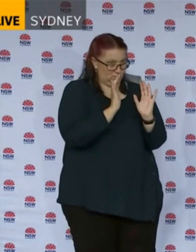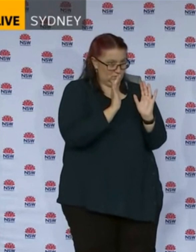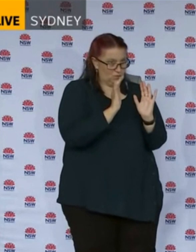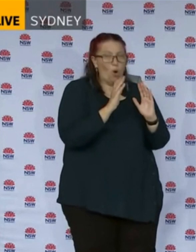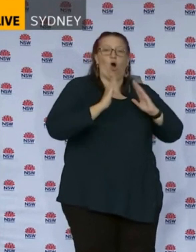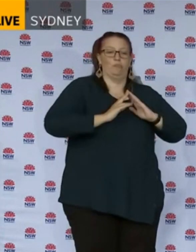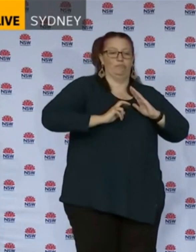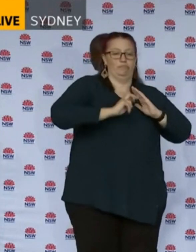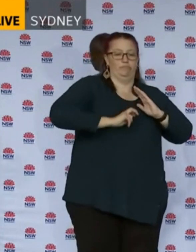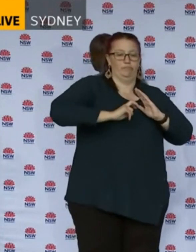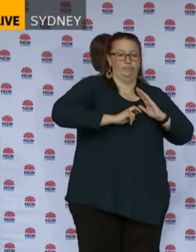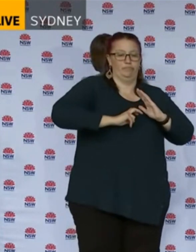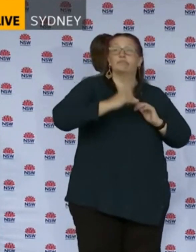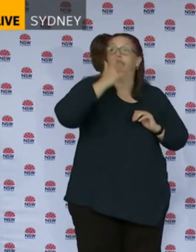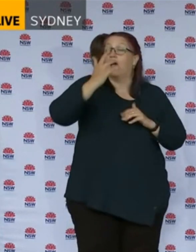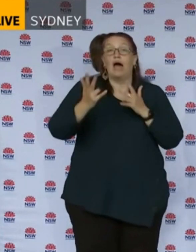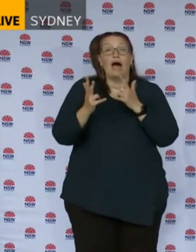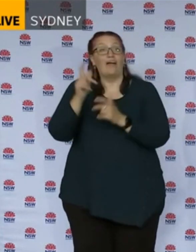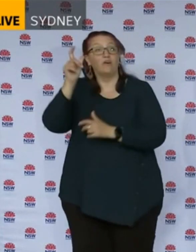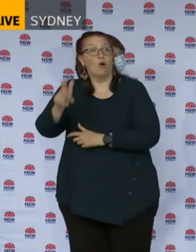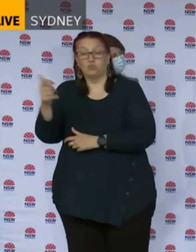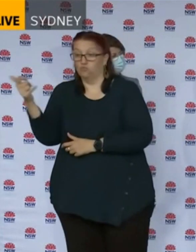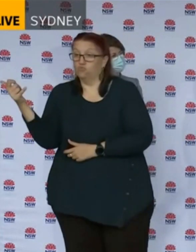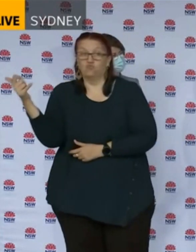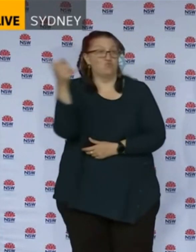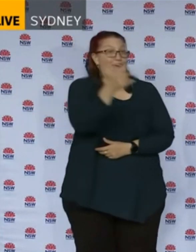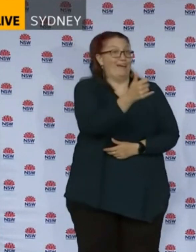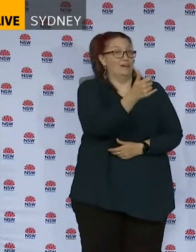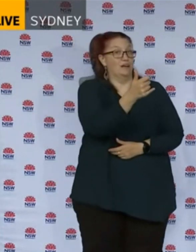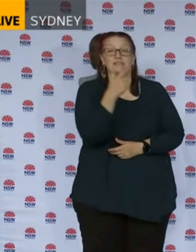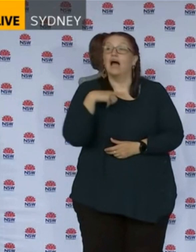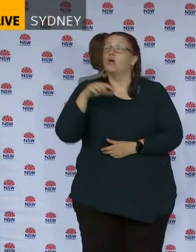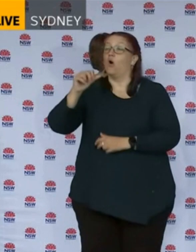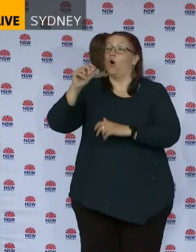was really referencing the exposure, that it was casual in relation to the office